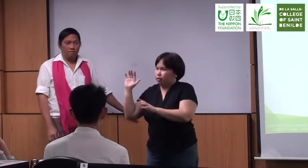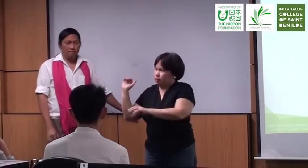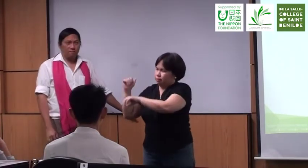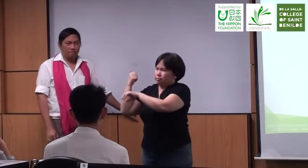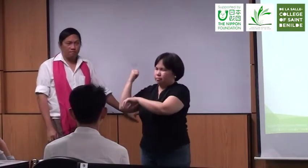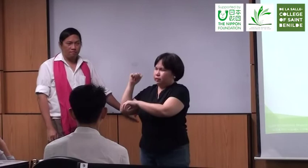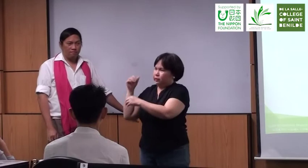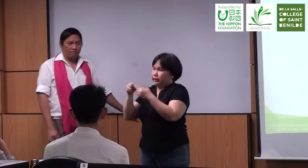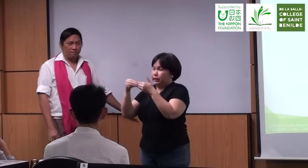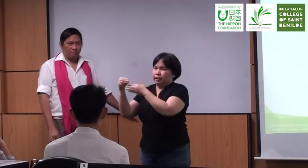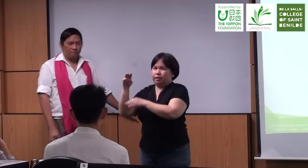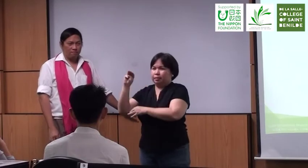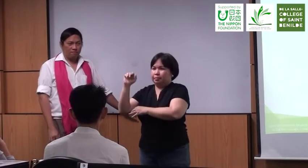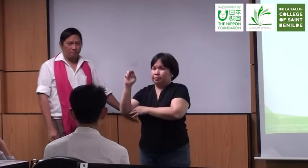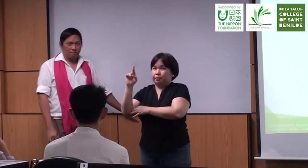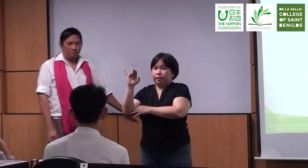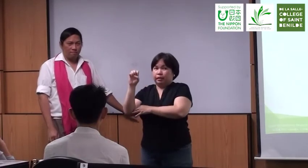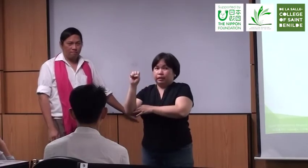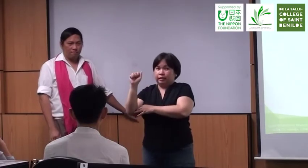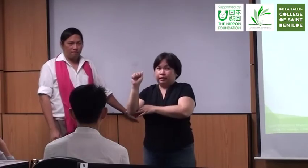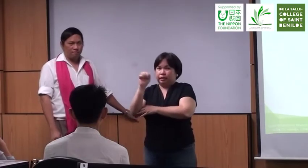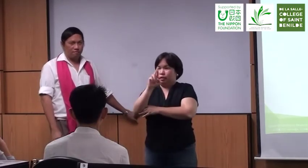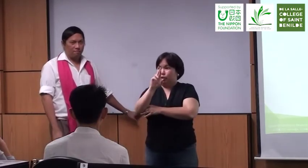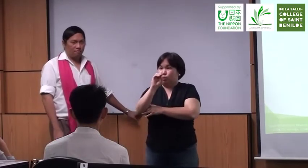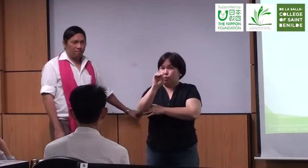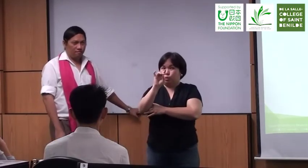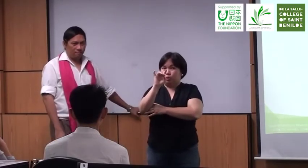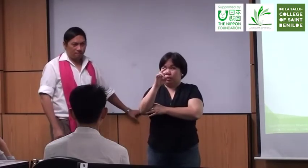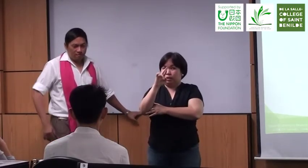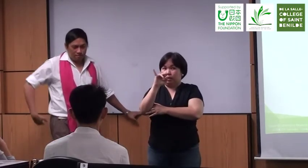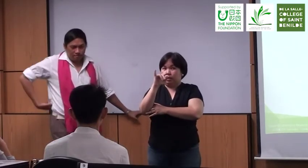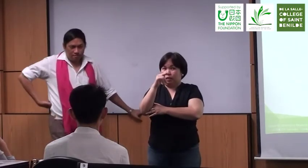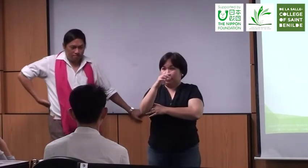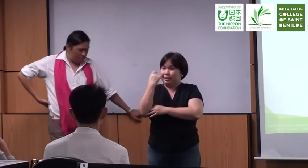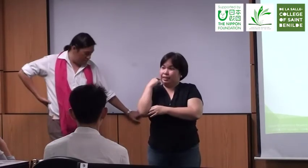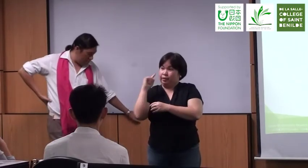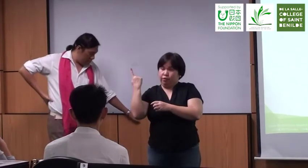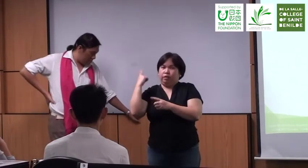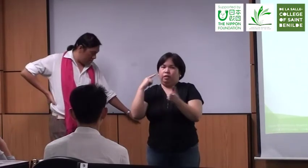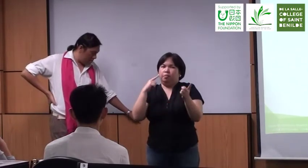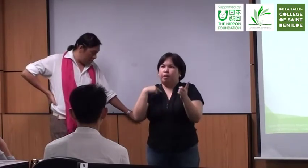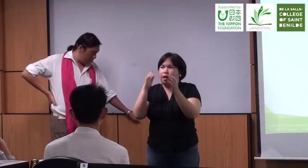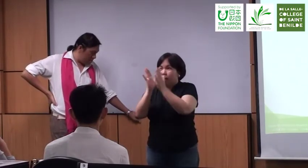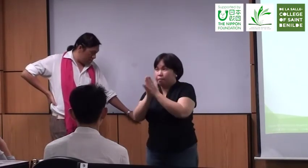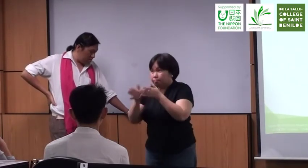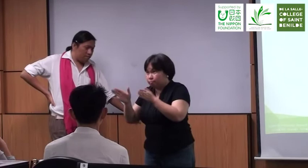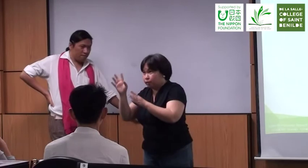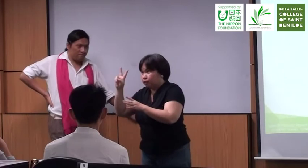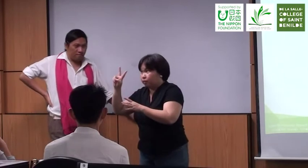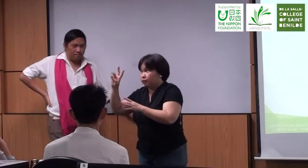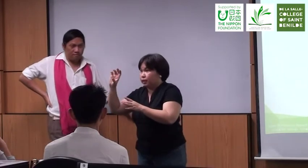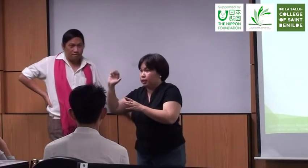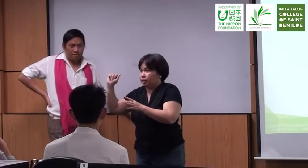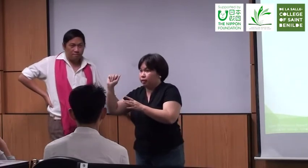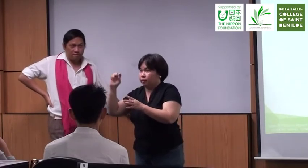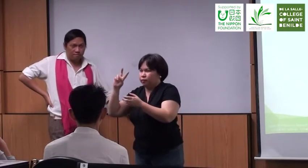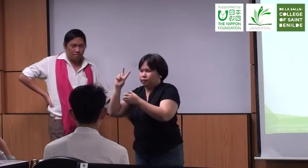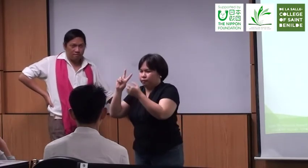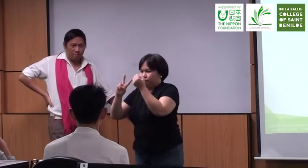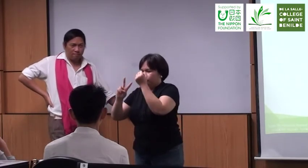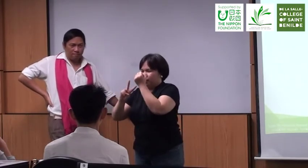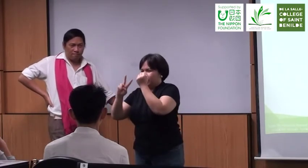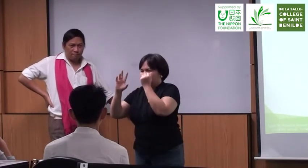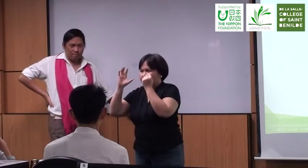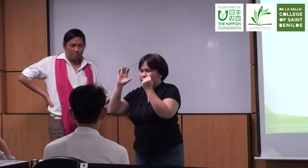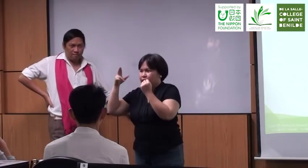Rodriguez, but she has to have permission from the BCA and registrar office.